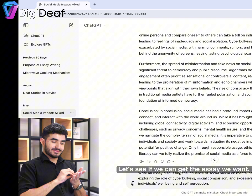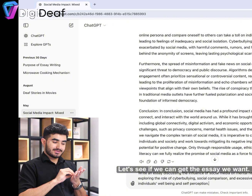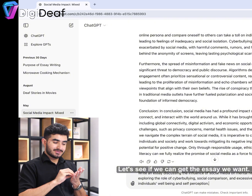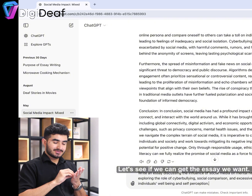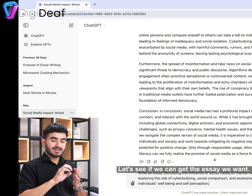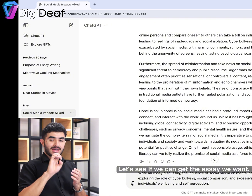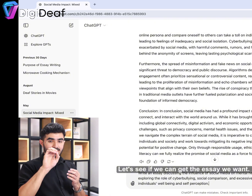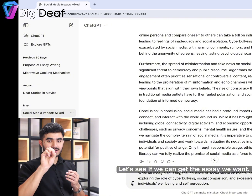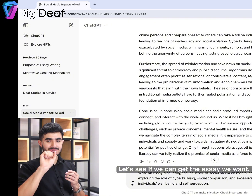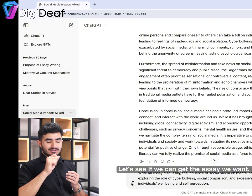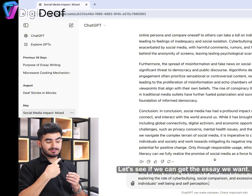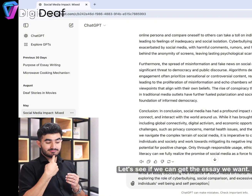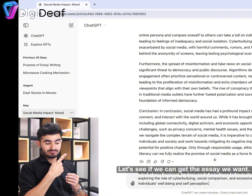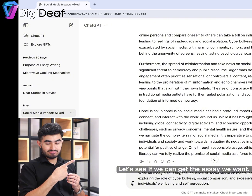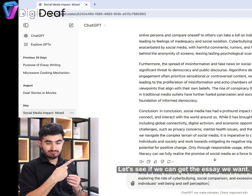Let's see if we can get the essay we want.